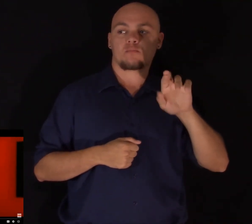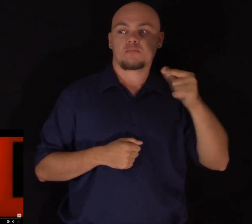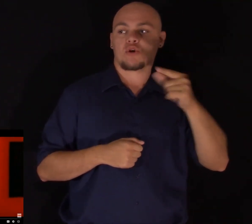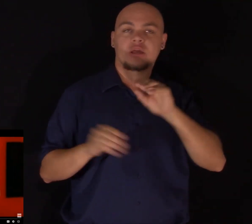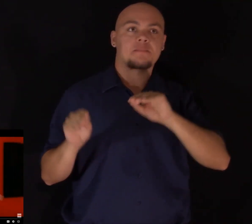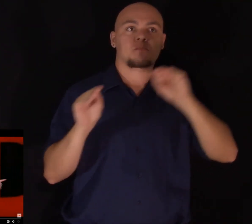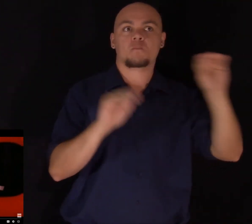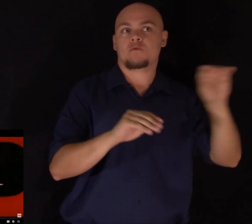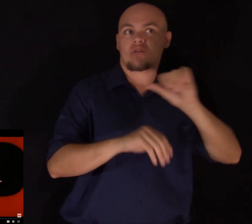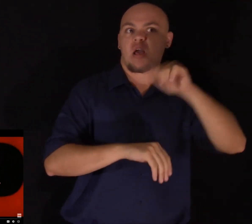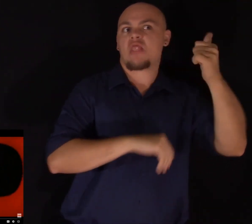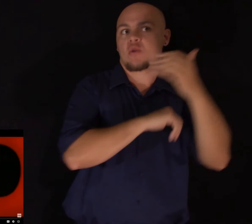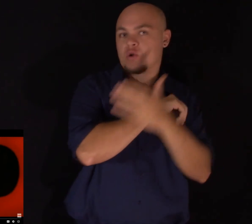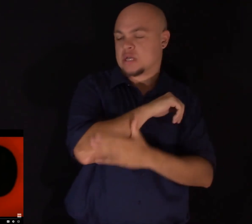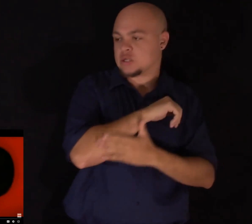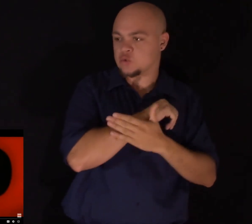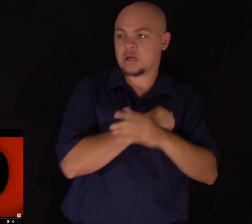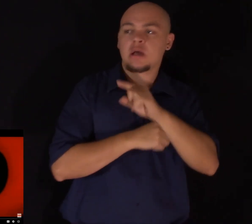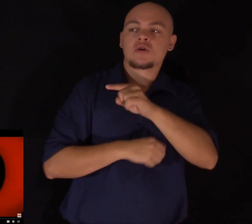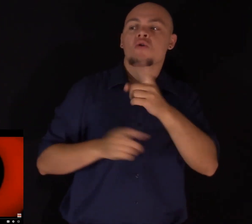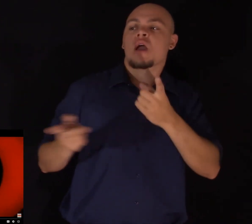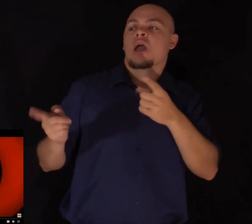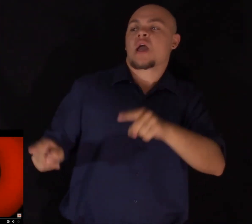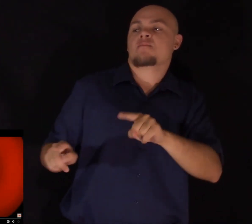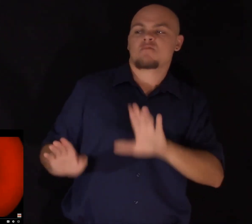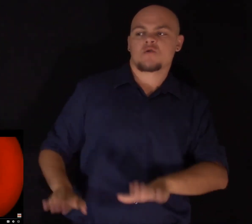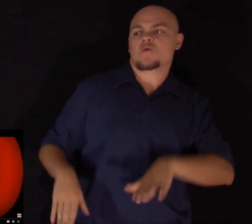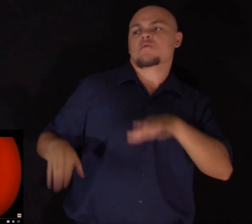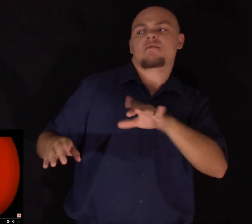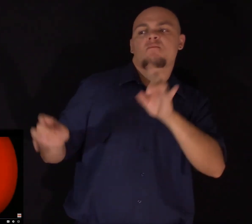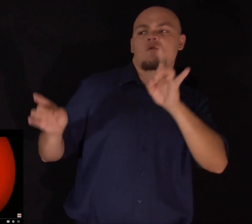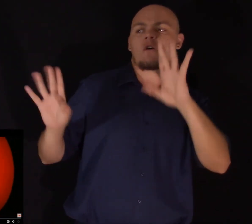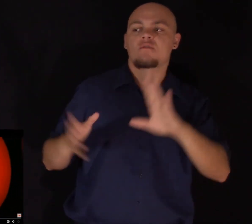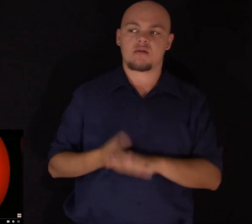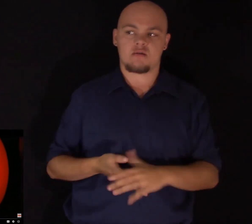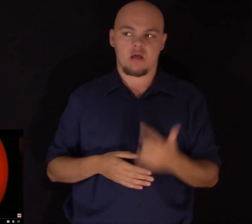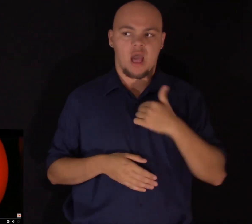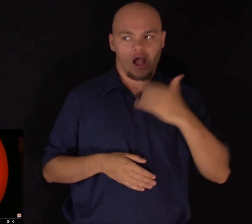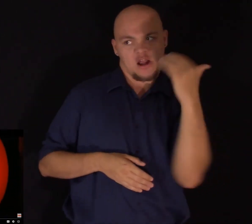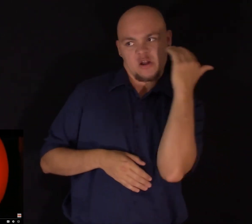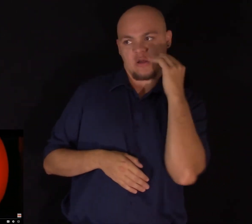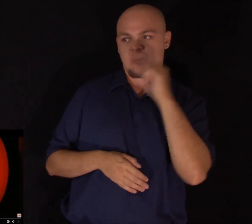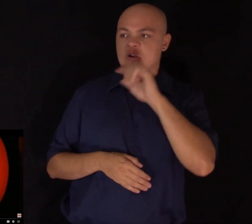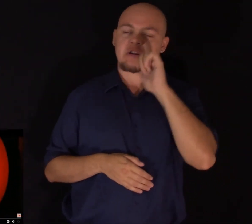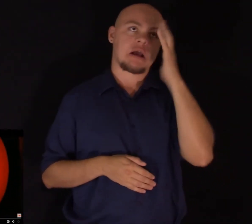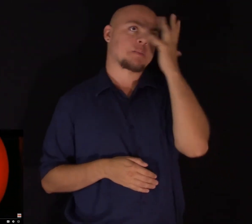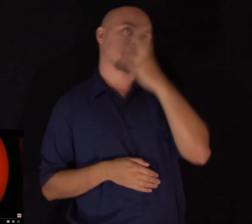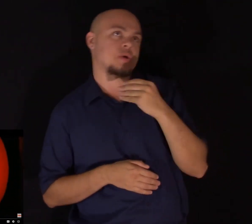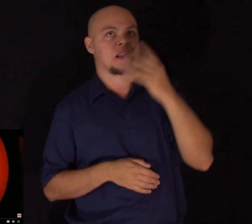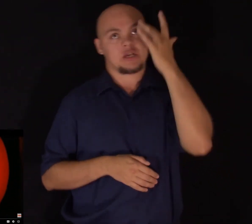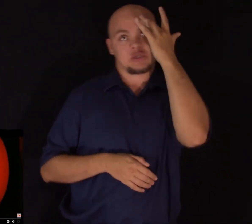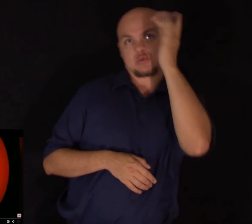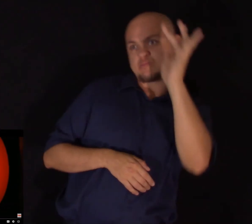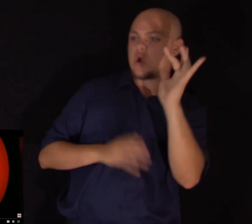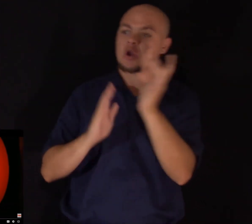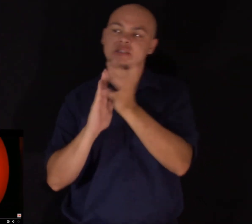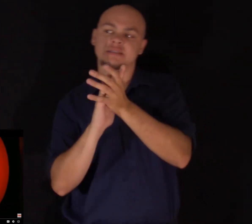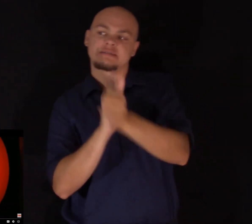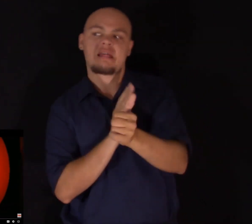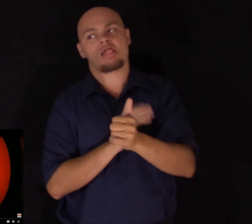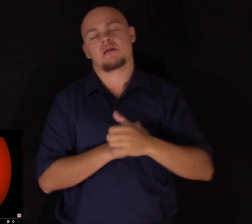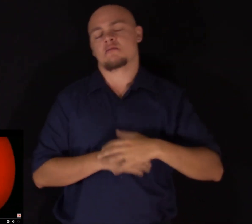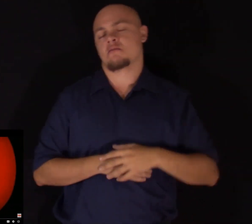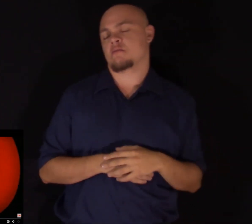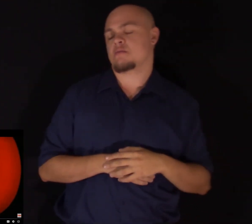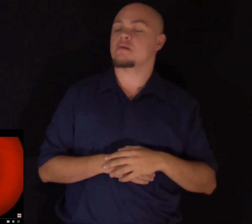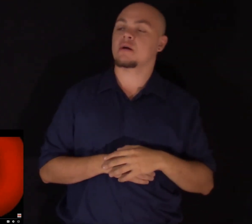I know those things that happened to you growing up. I know you don't think that you're pretty enough or smart enough or talented enough or powerful enough.